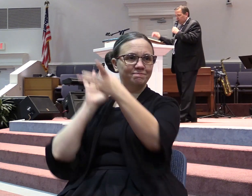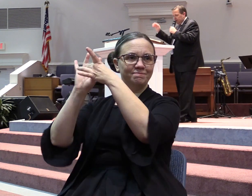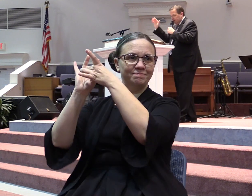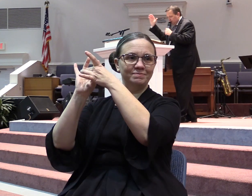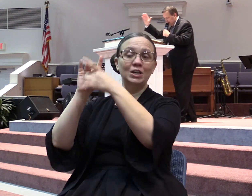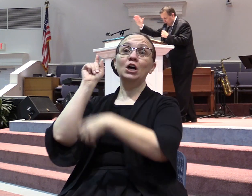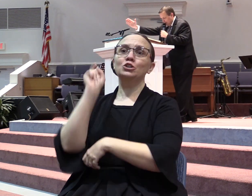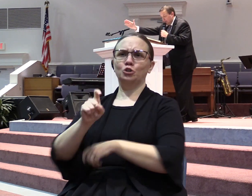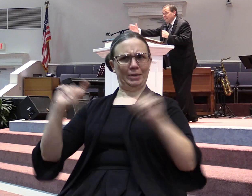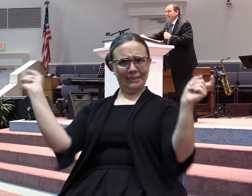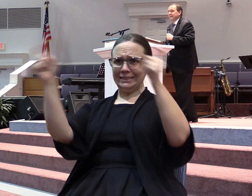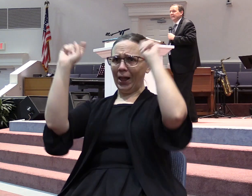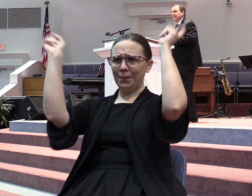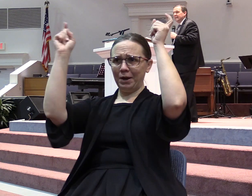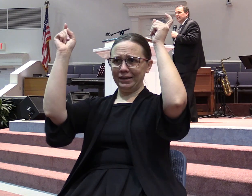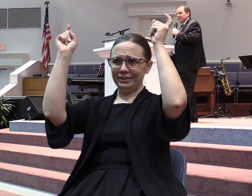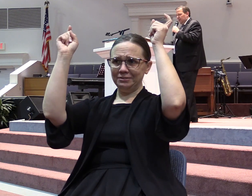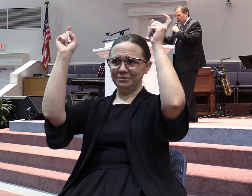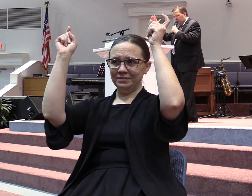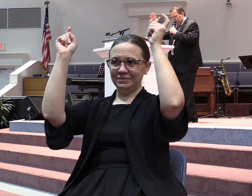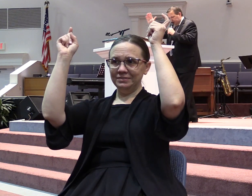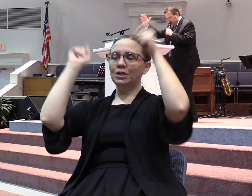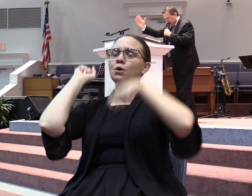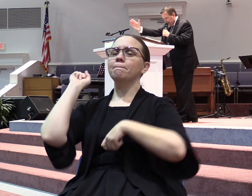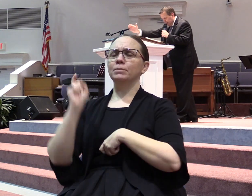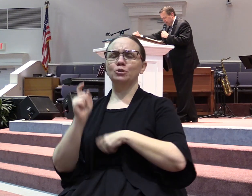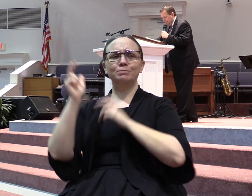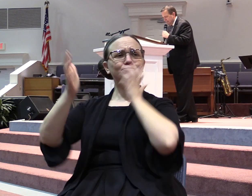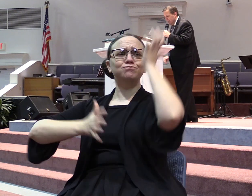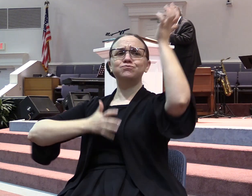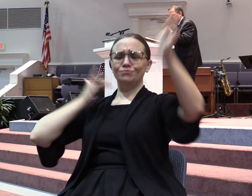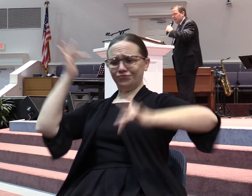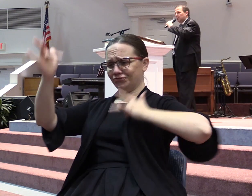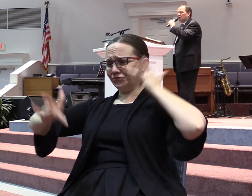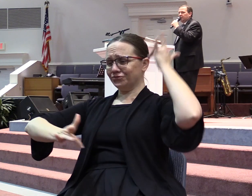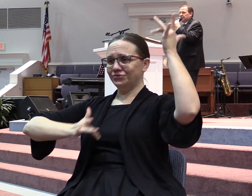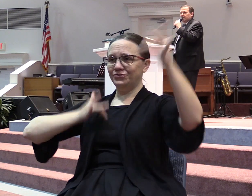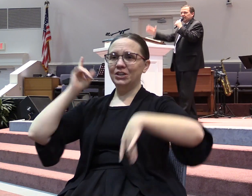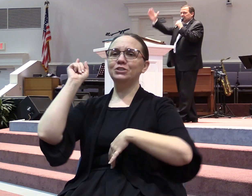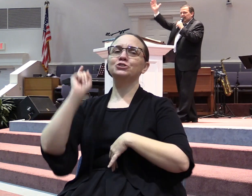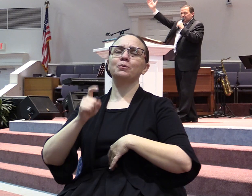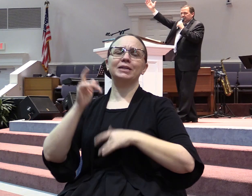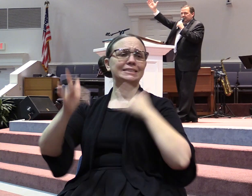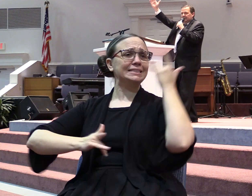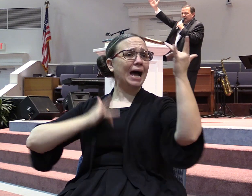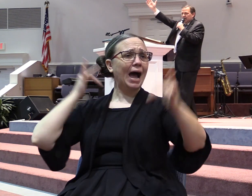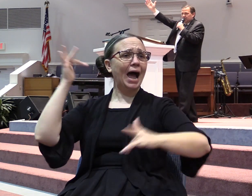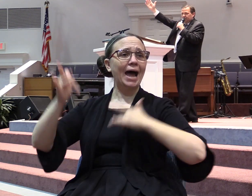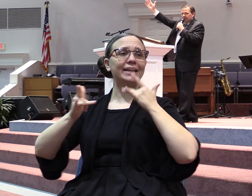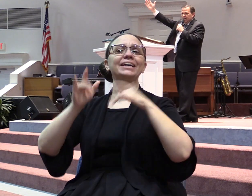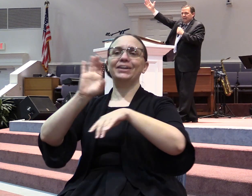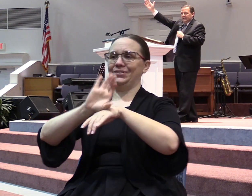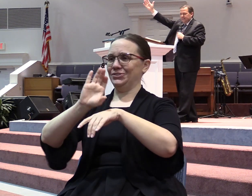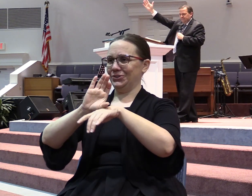there ought to be some rejoicing. And there ought to be some shouting. And there ought to be some excitement in the